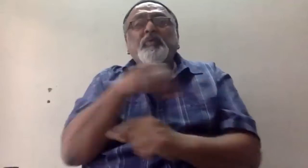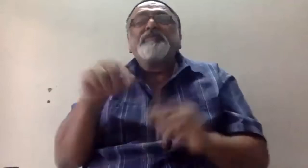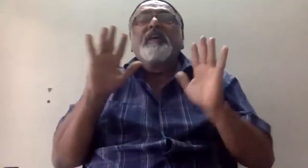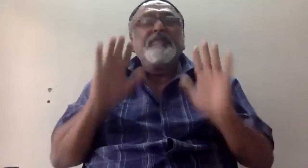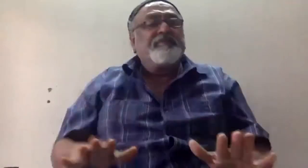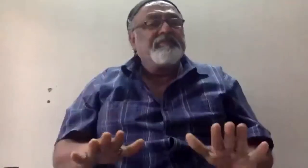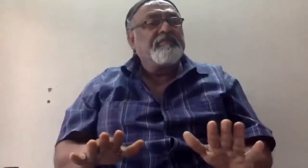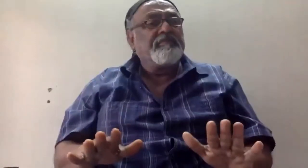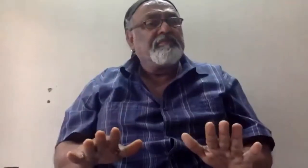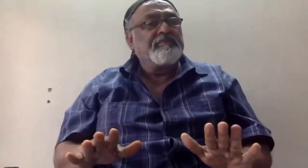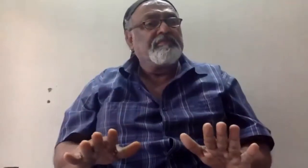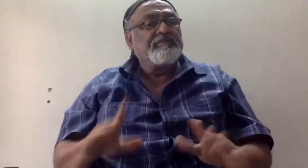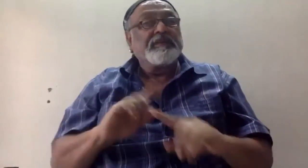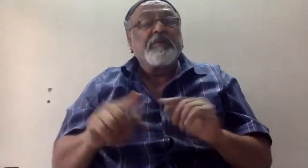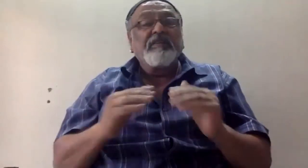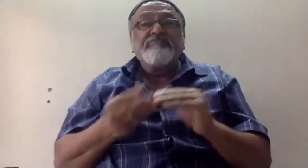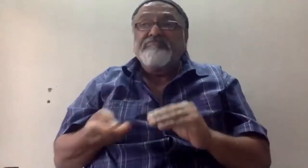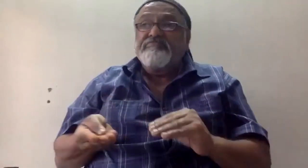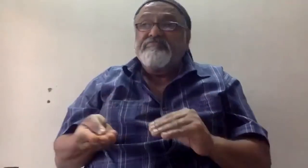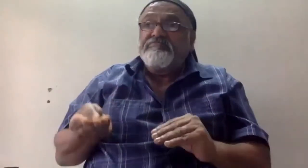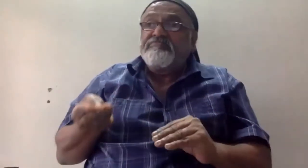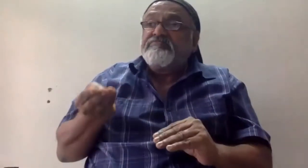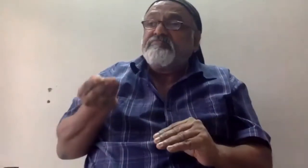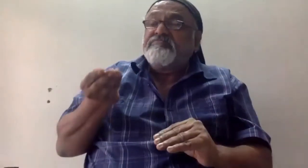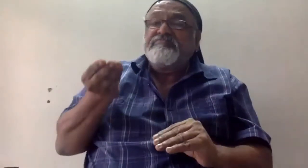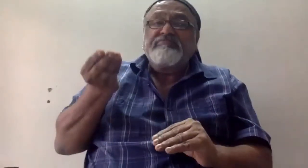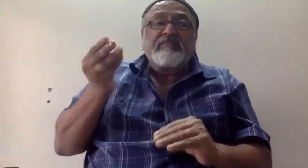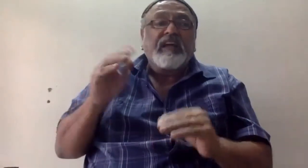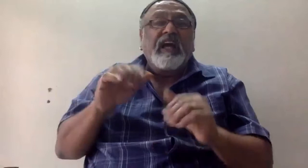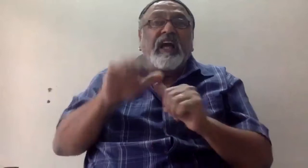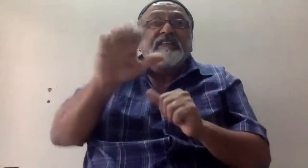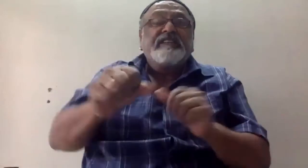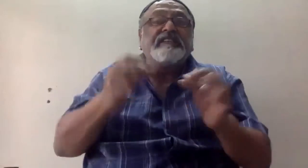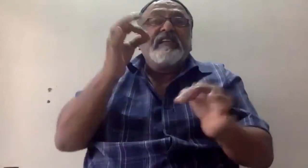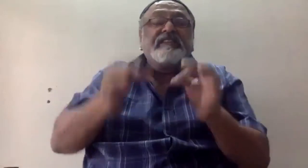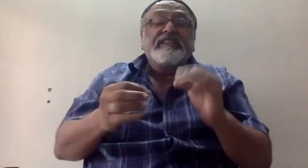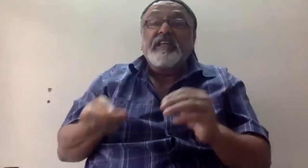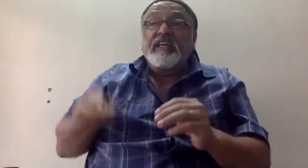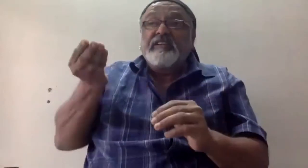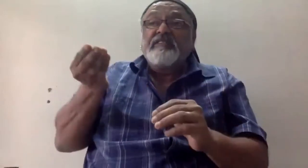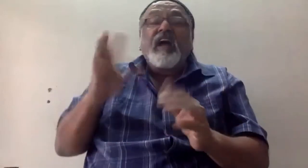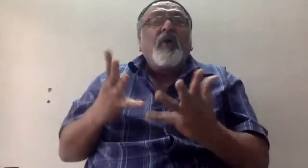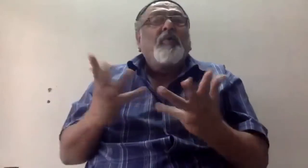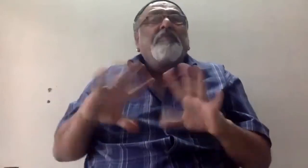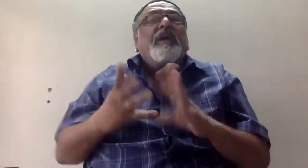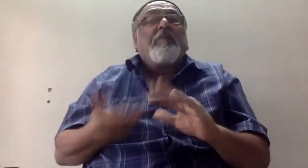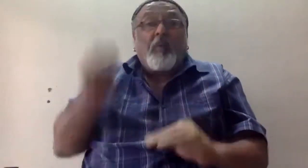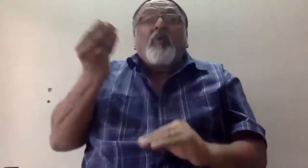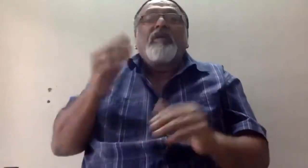Now, increasing access to justice for people with disabilities would involve, we need to work, and the judiciary and